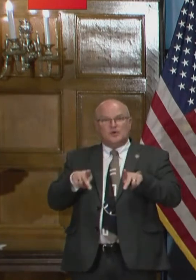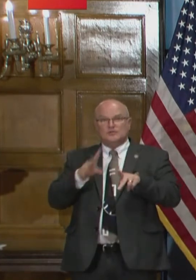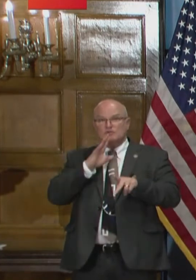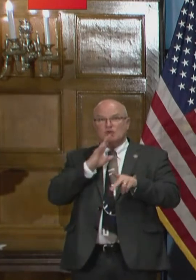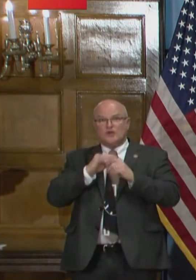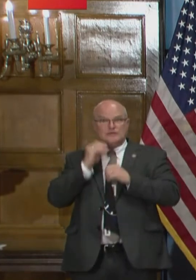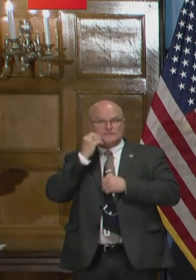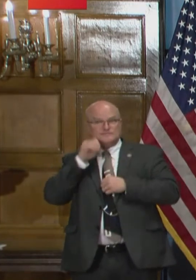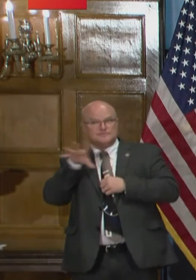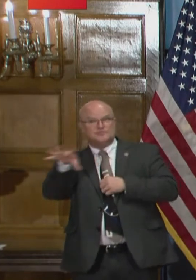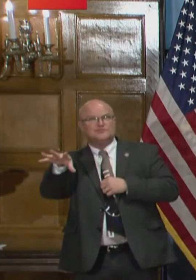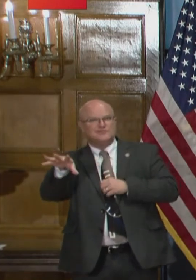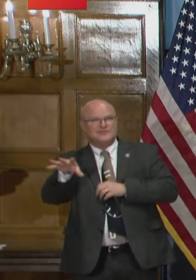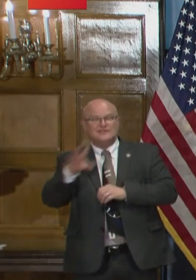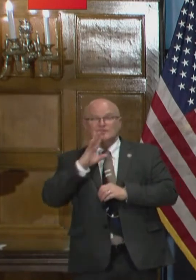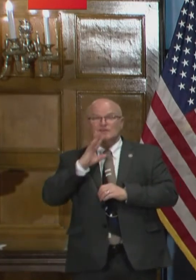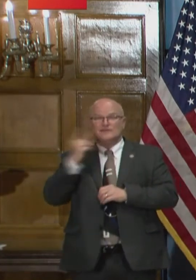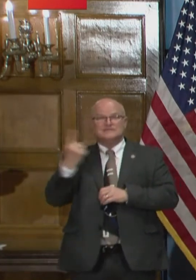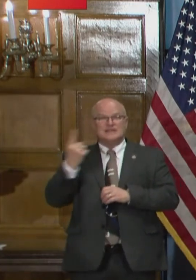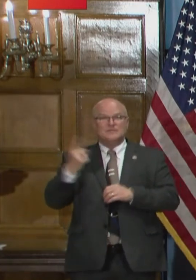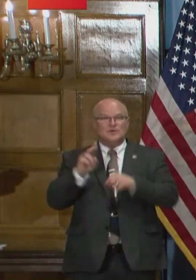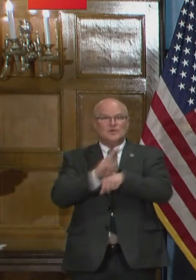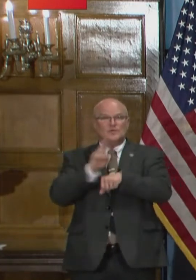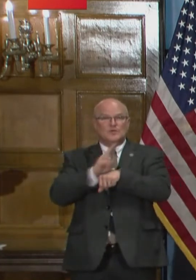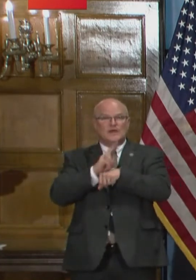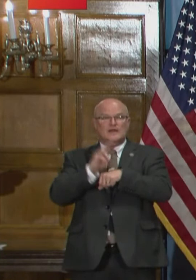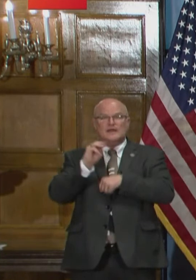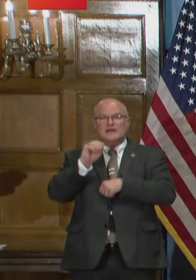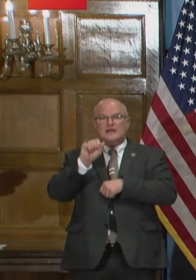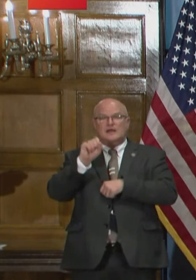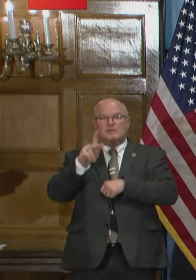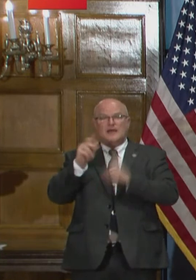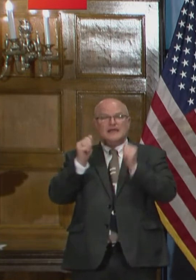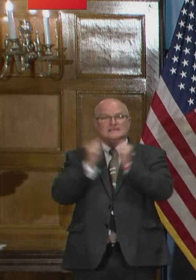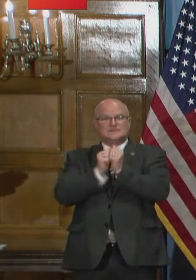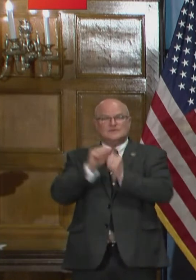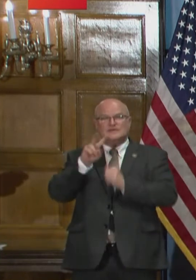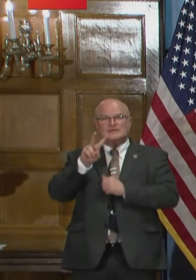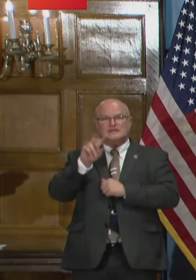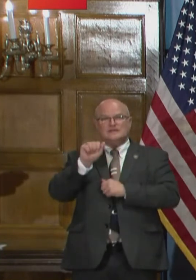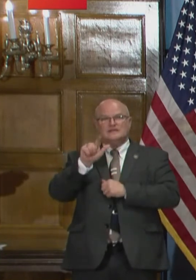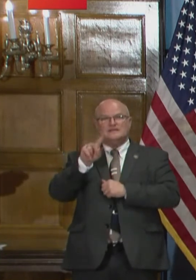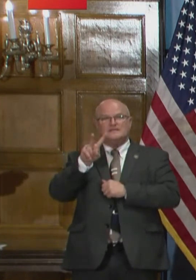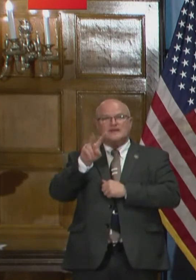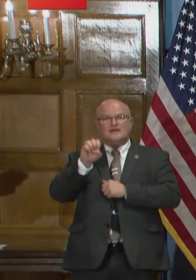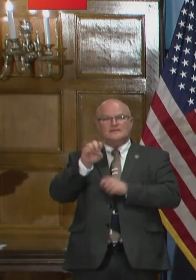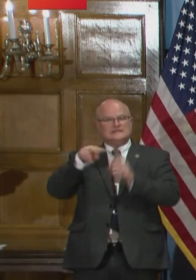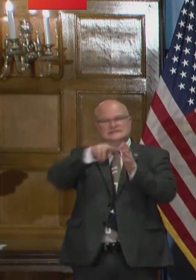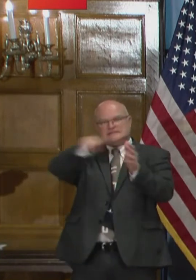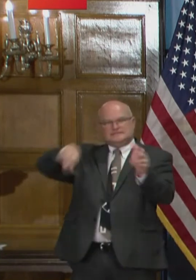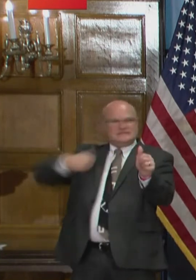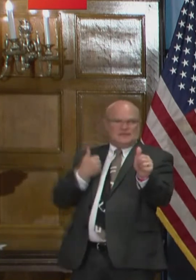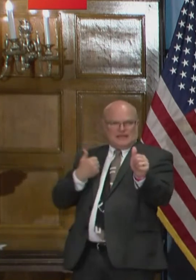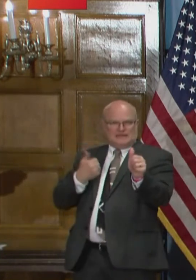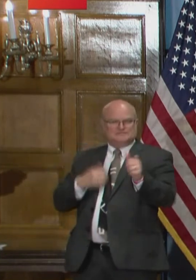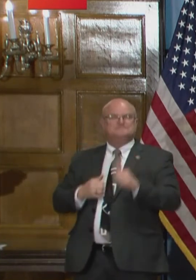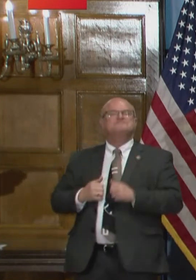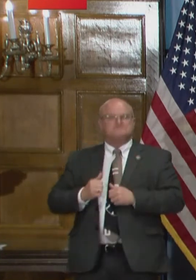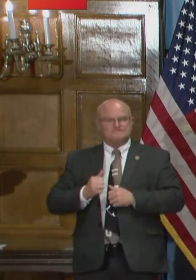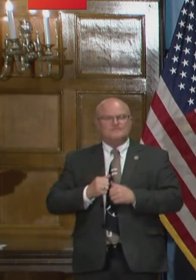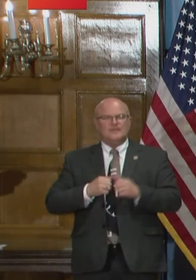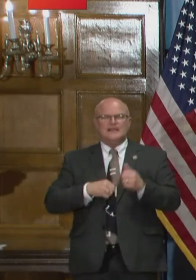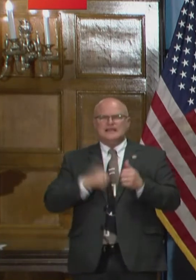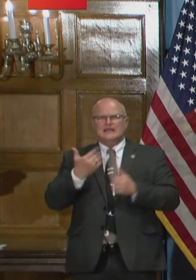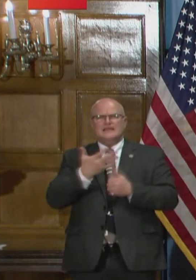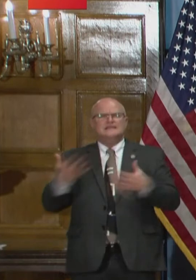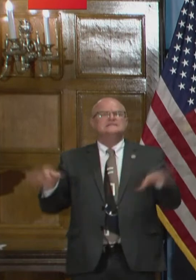talking to. So if you're talking to someone wearing a mask with a valve, you might want to stand behind them. And then the other